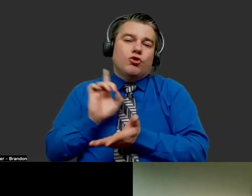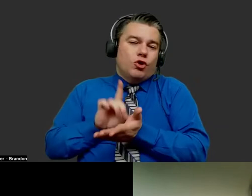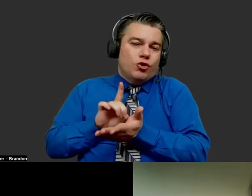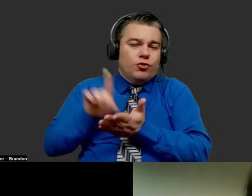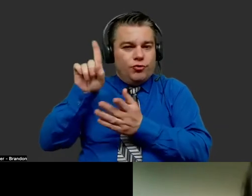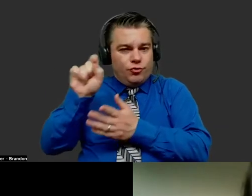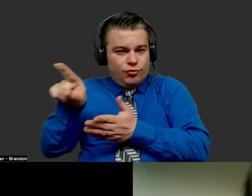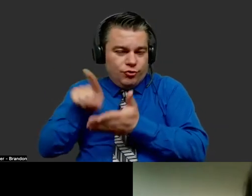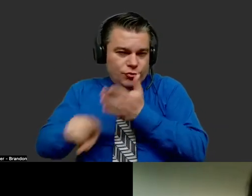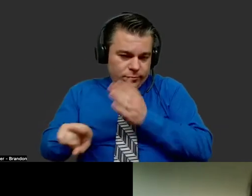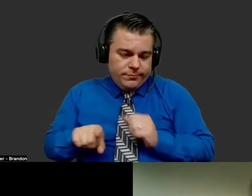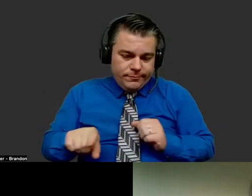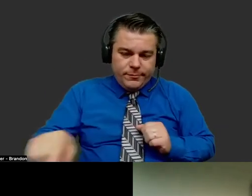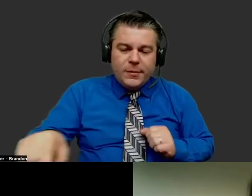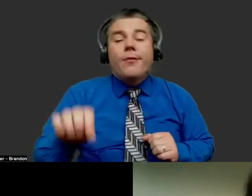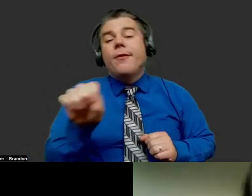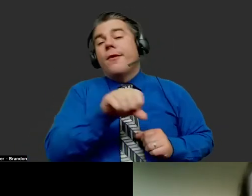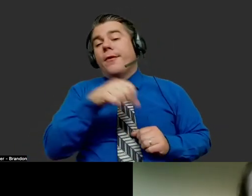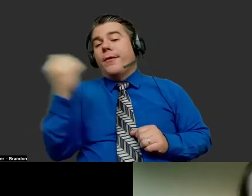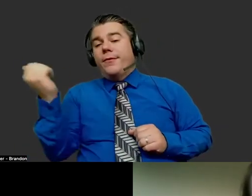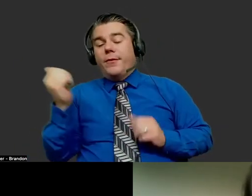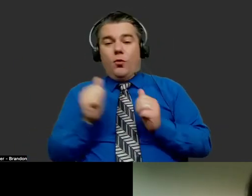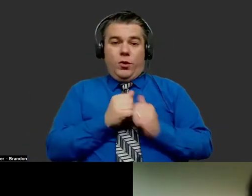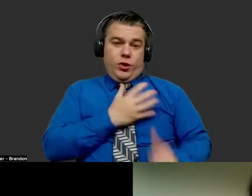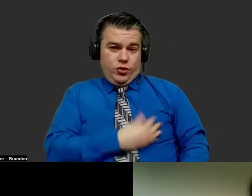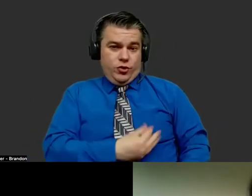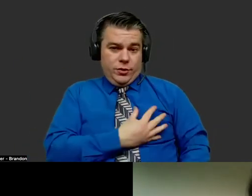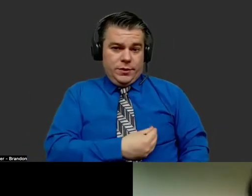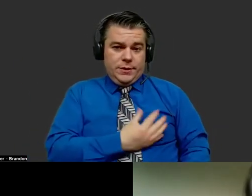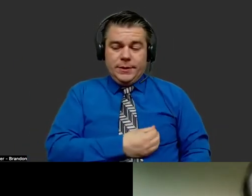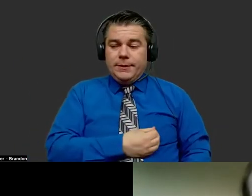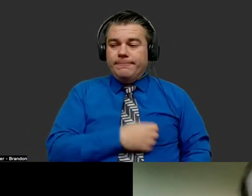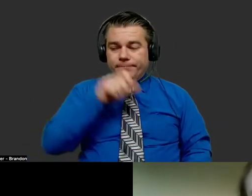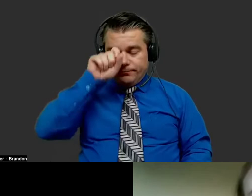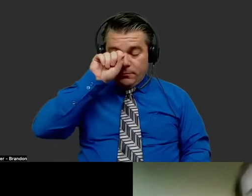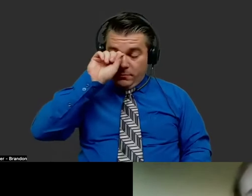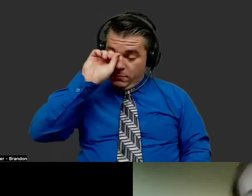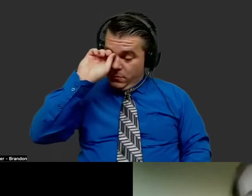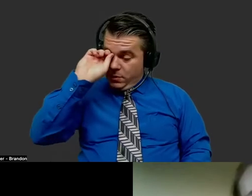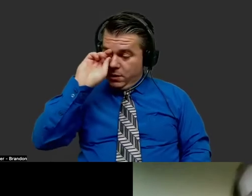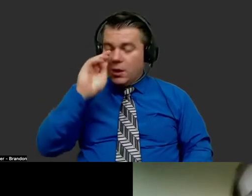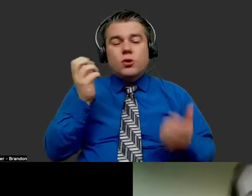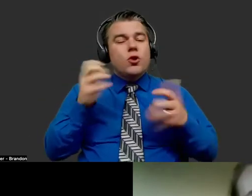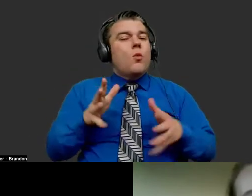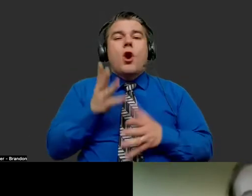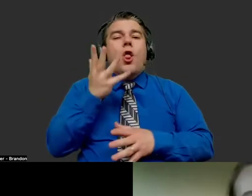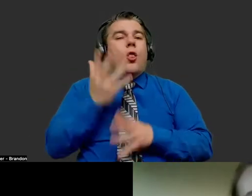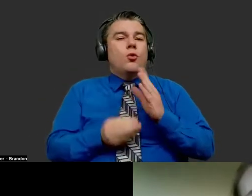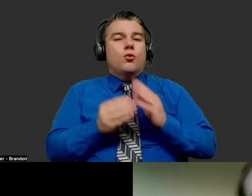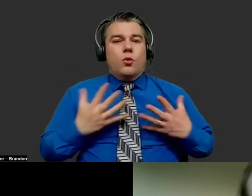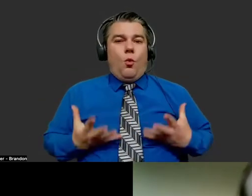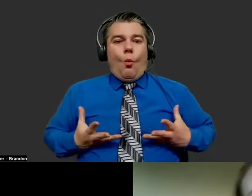sure. The other thing with nursing is you don't want to lose your supply,